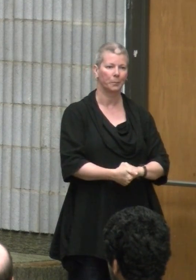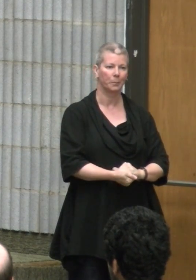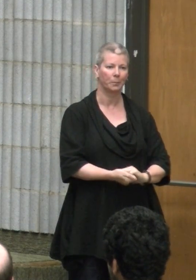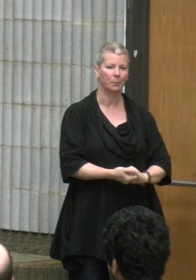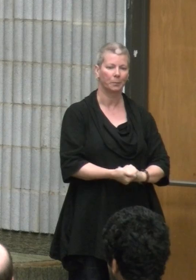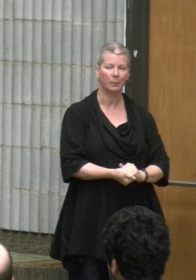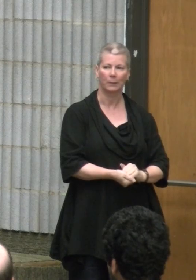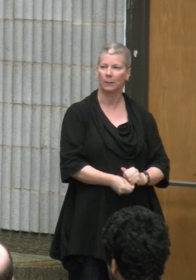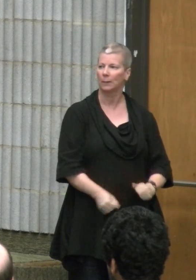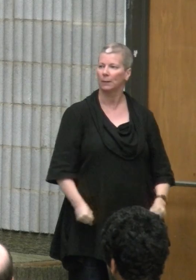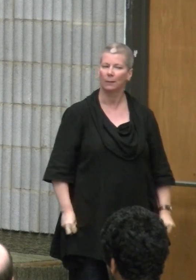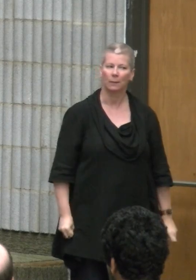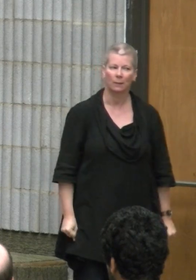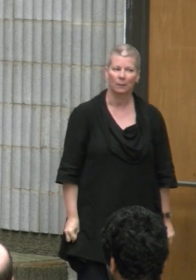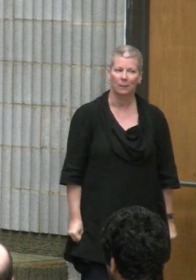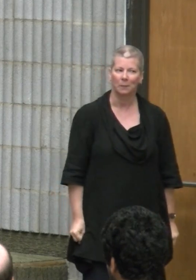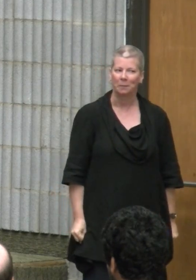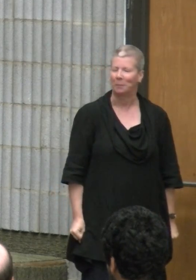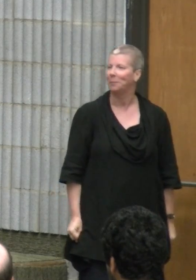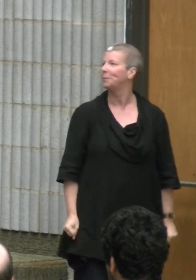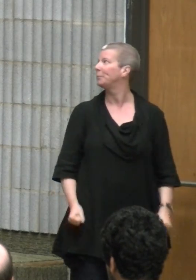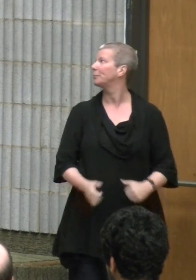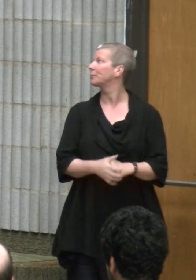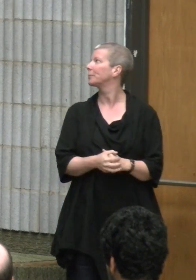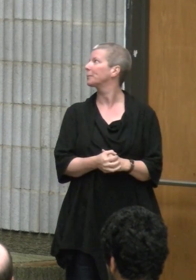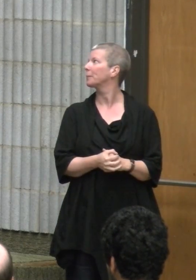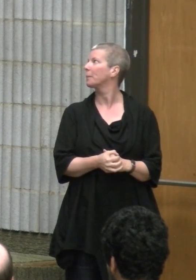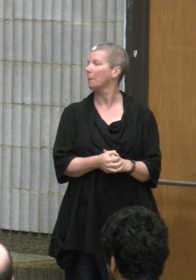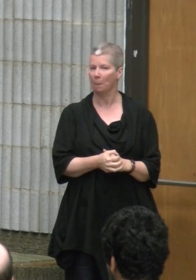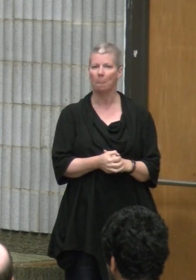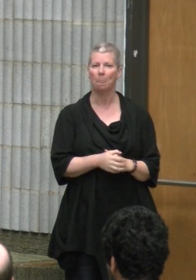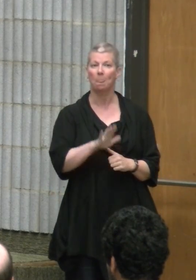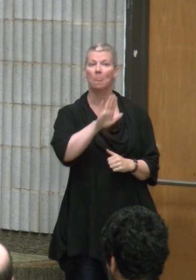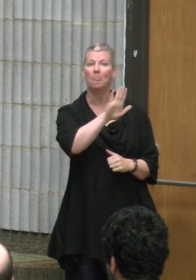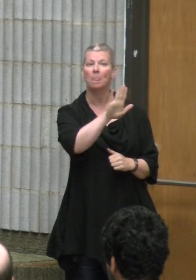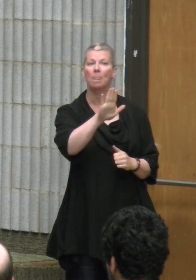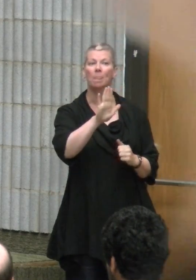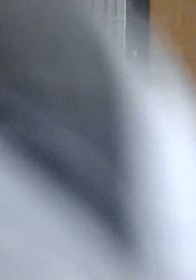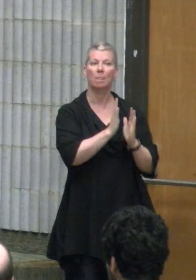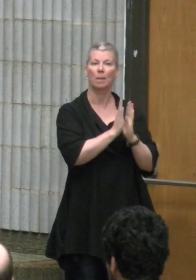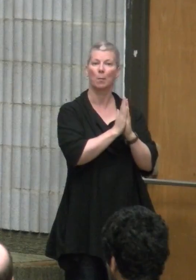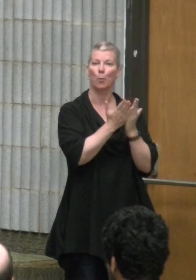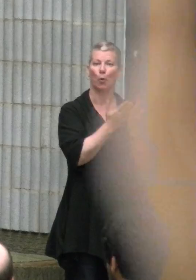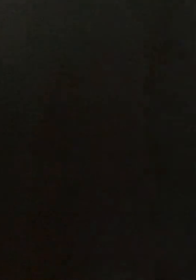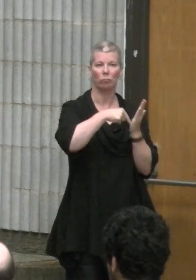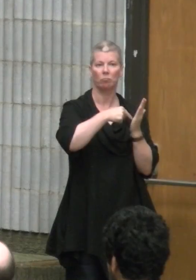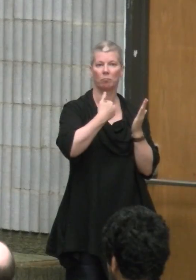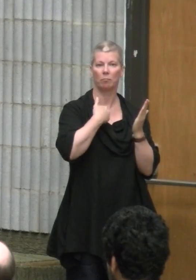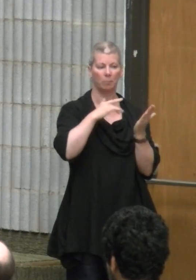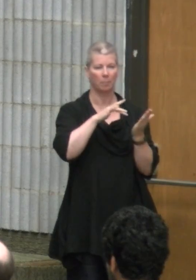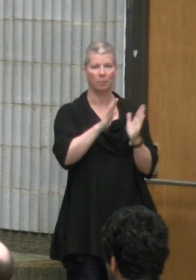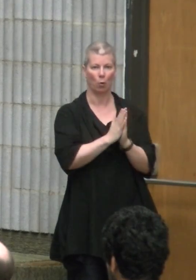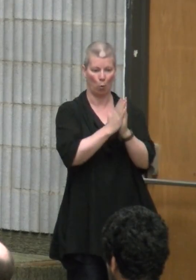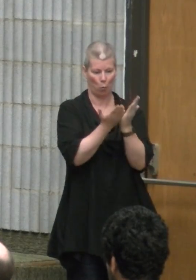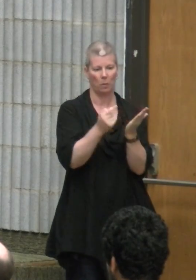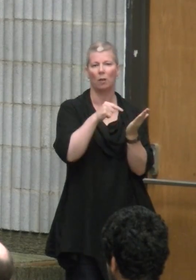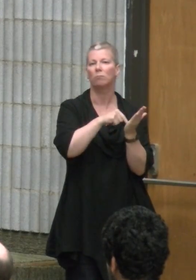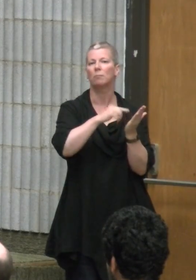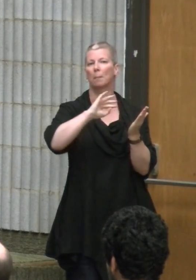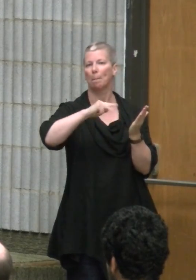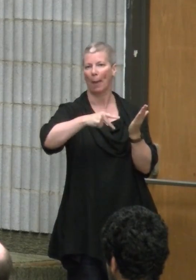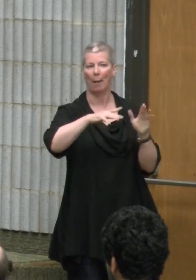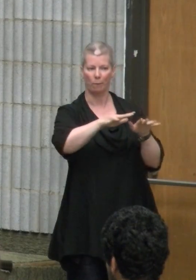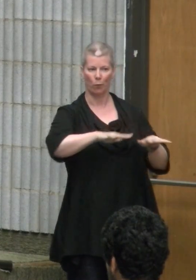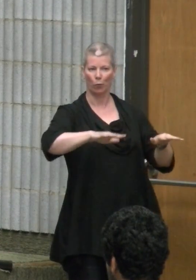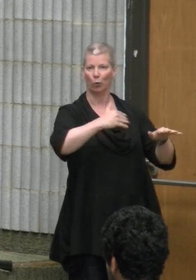And so there is there's a map in your conference booklet on the middle page. You have